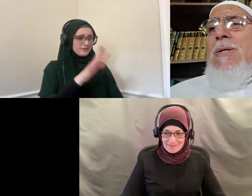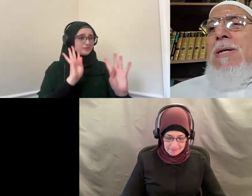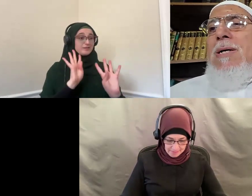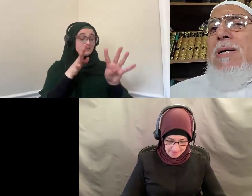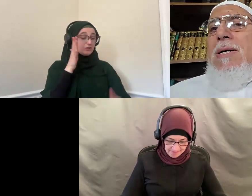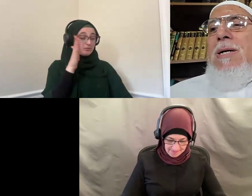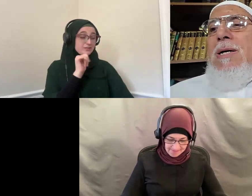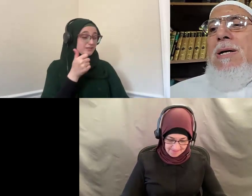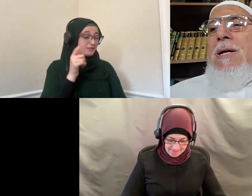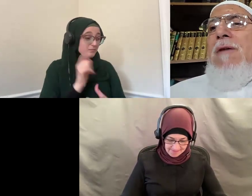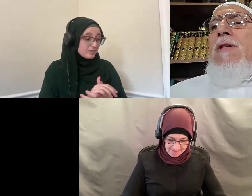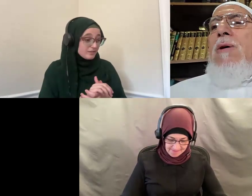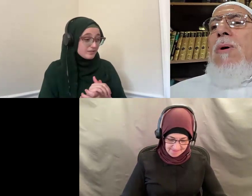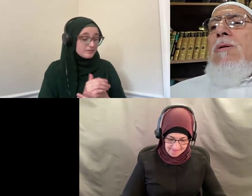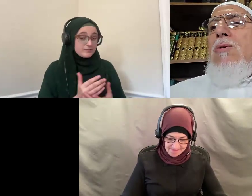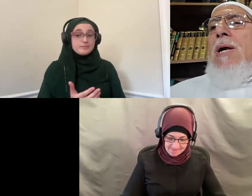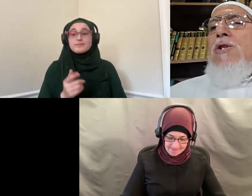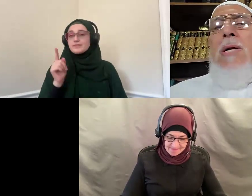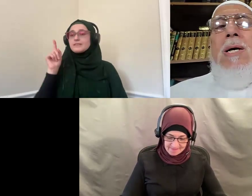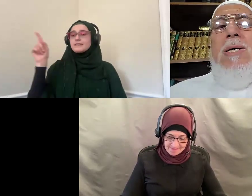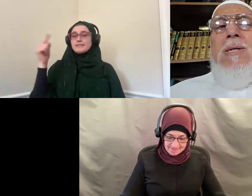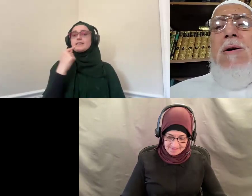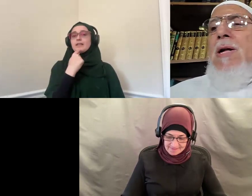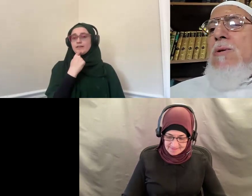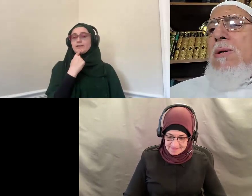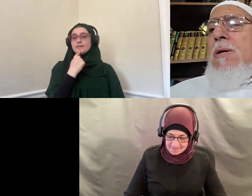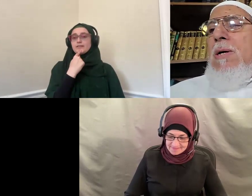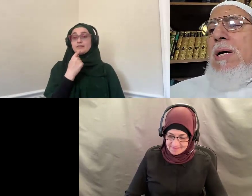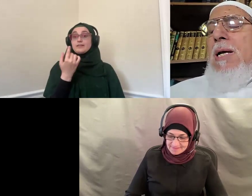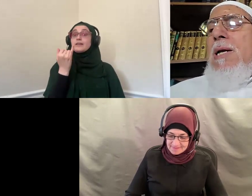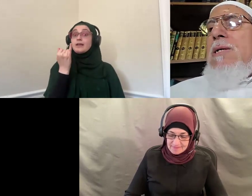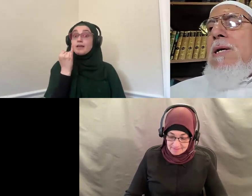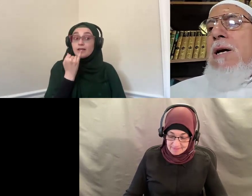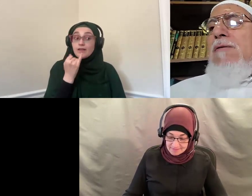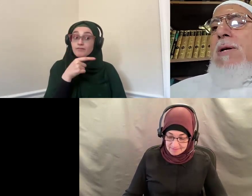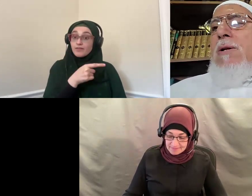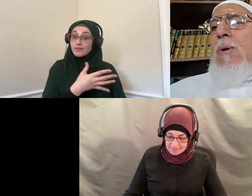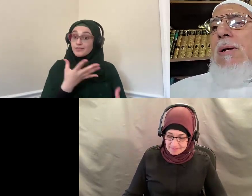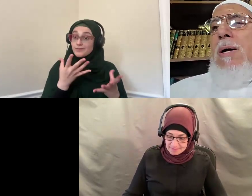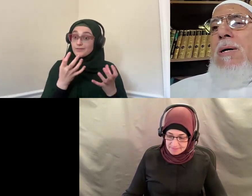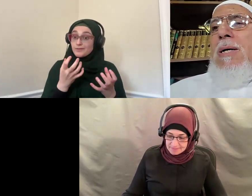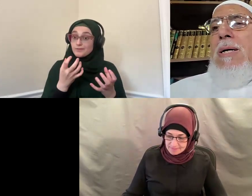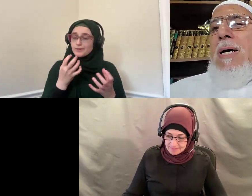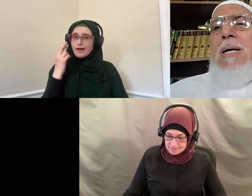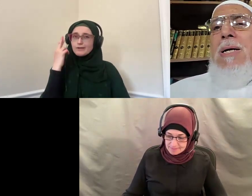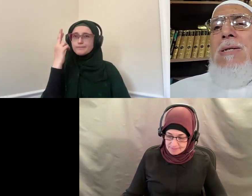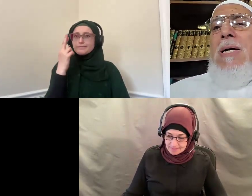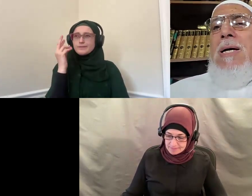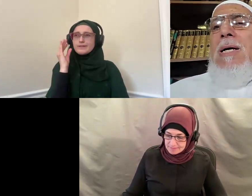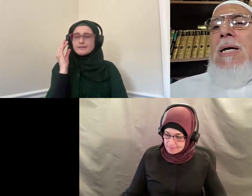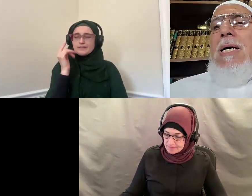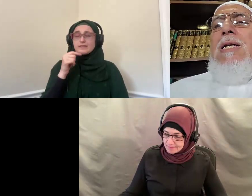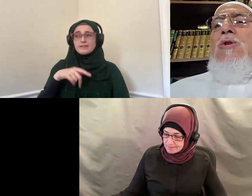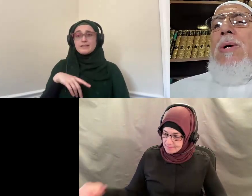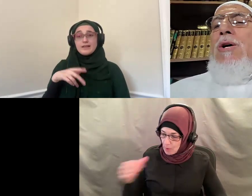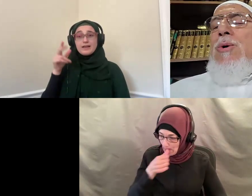to humans if they want to rationalize and reason and listen carefully to Allah. And He is